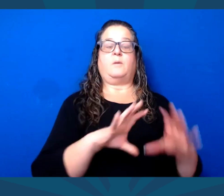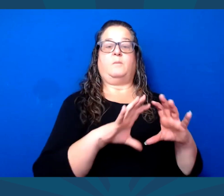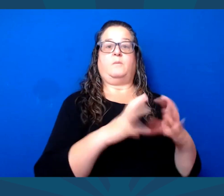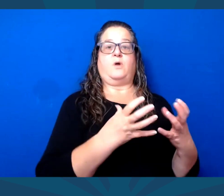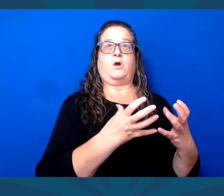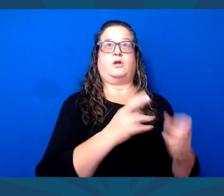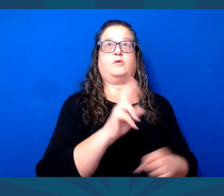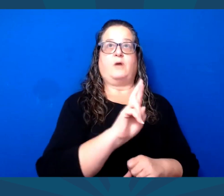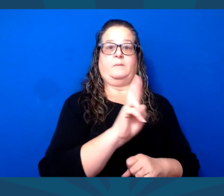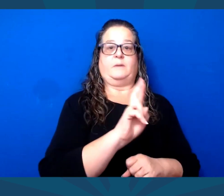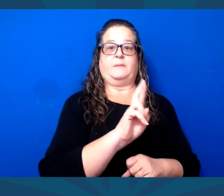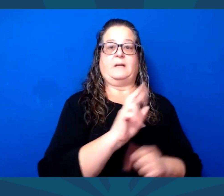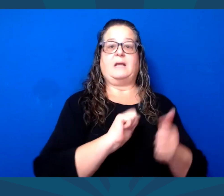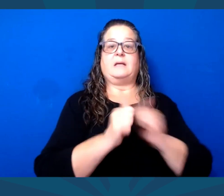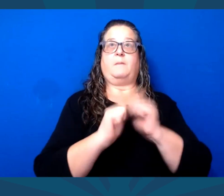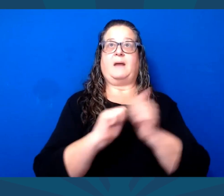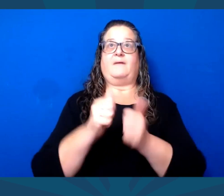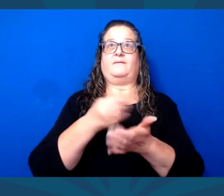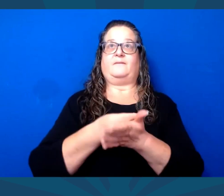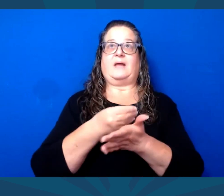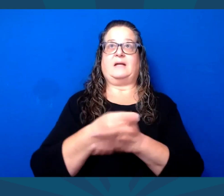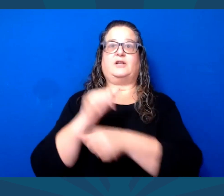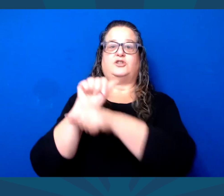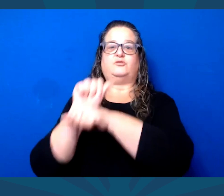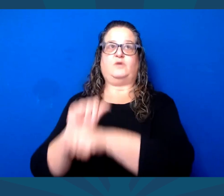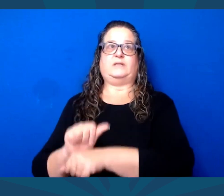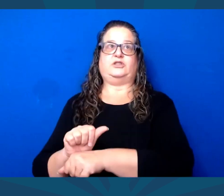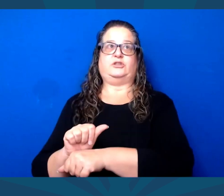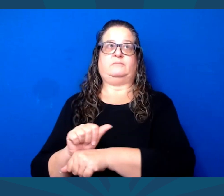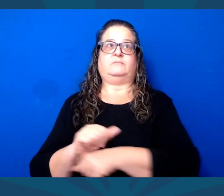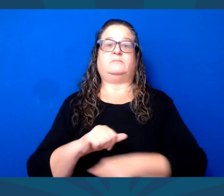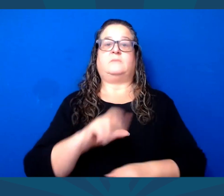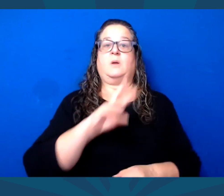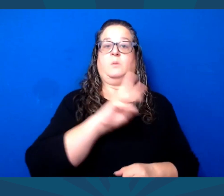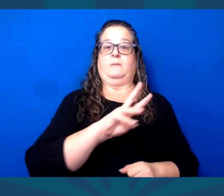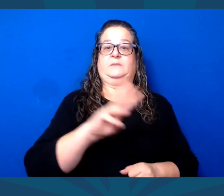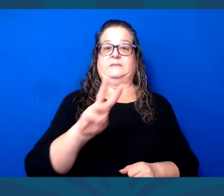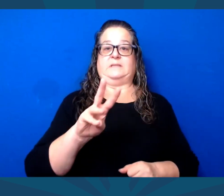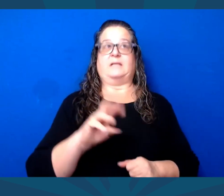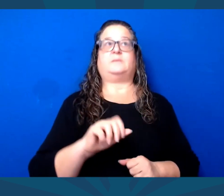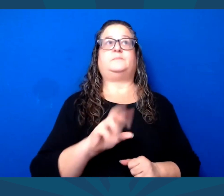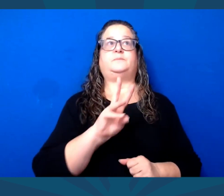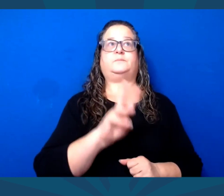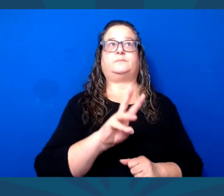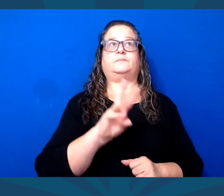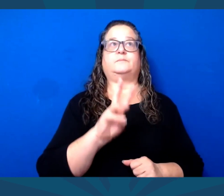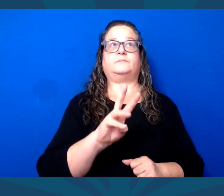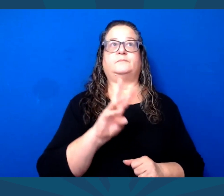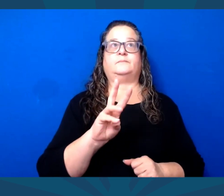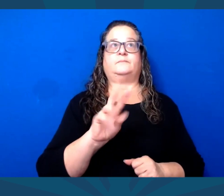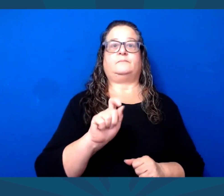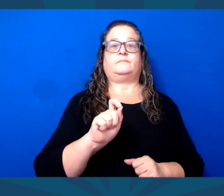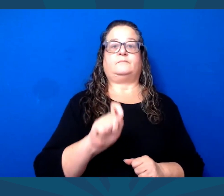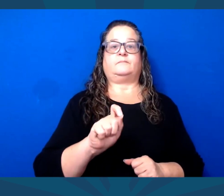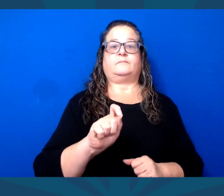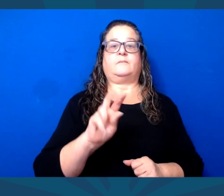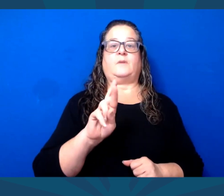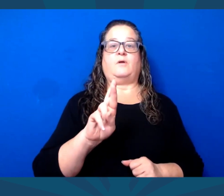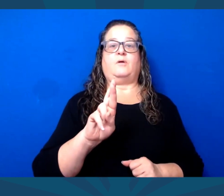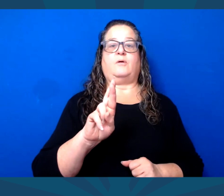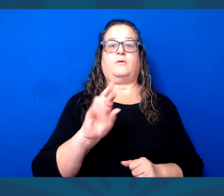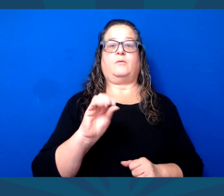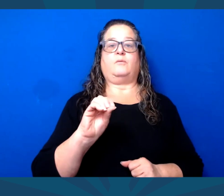Party, Republican. Campaign funding, traditional. Website, www.ronhardin.com.